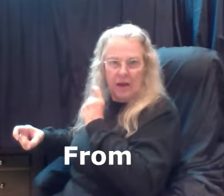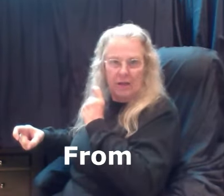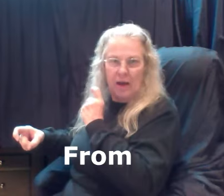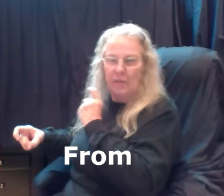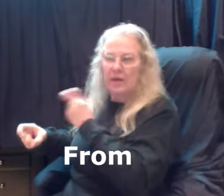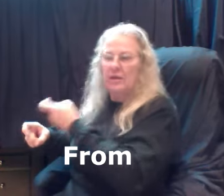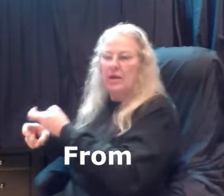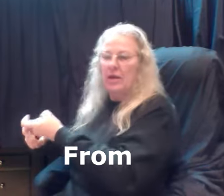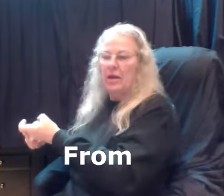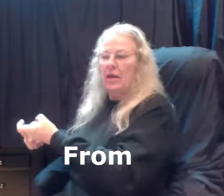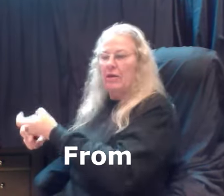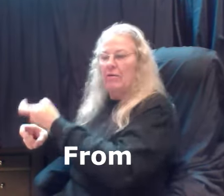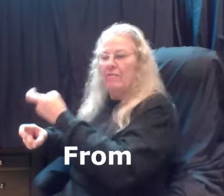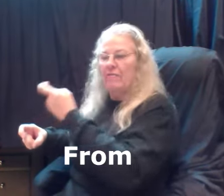-dominant. From.